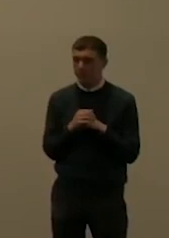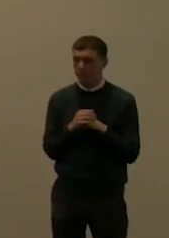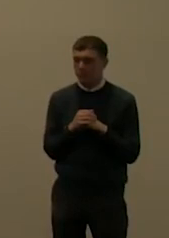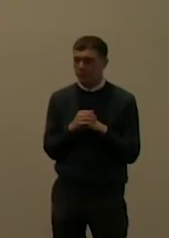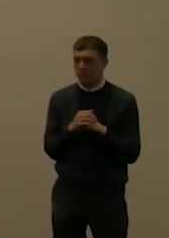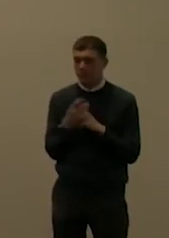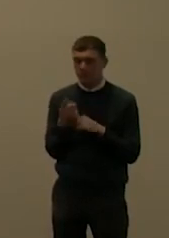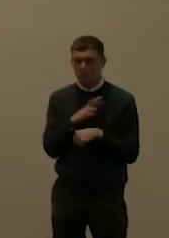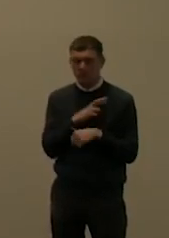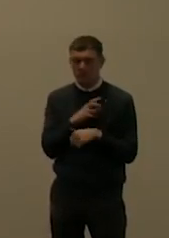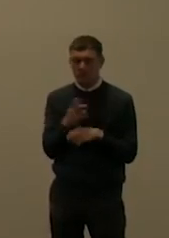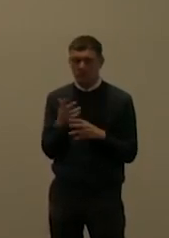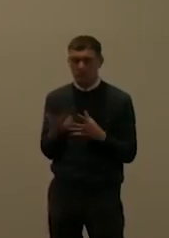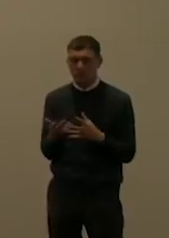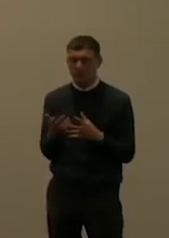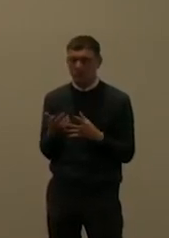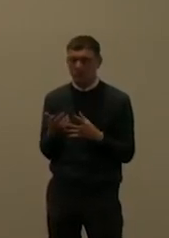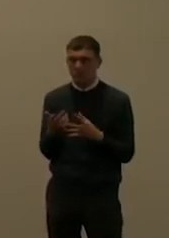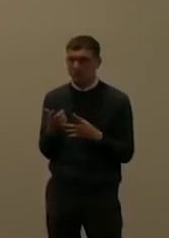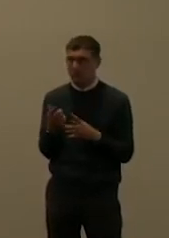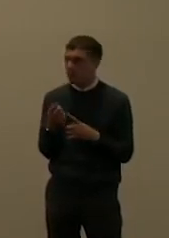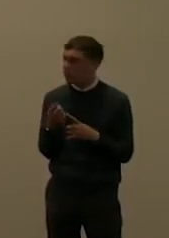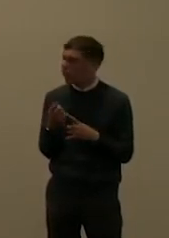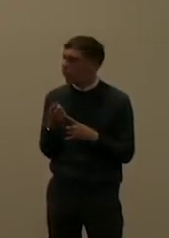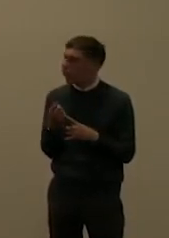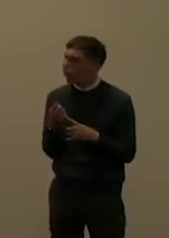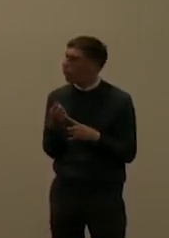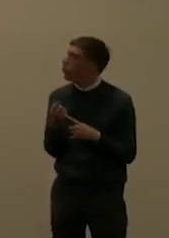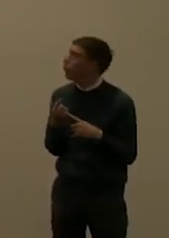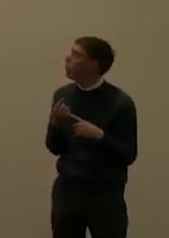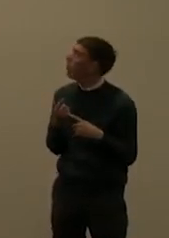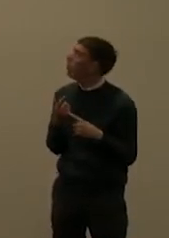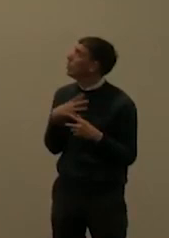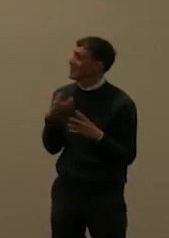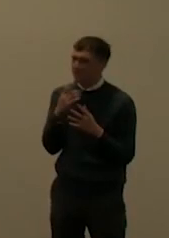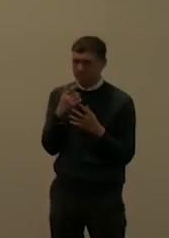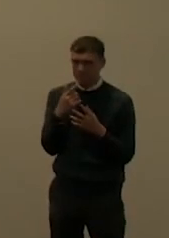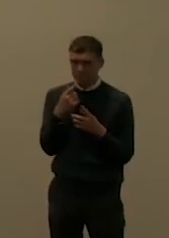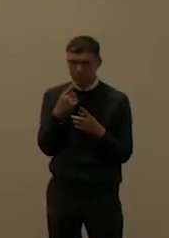And the reason for that is a round trip time. And when we go a little bit more in detail,